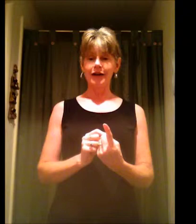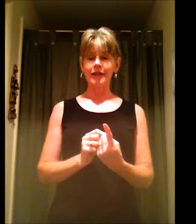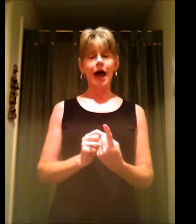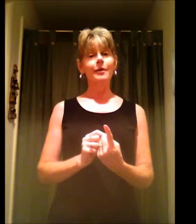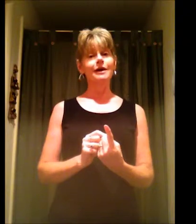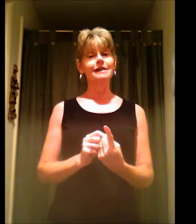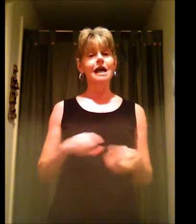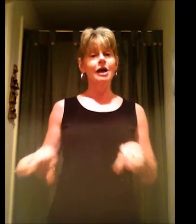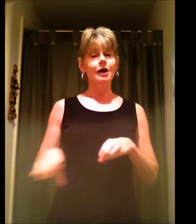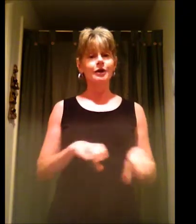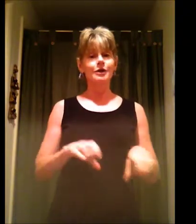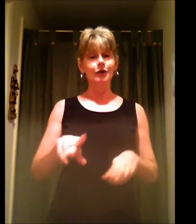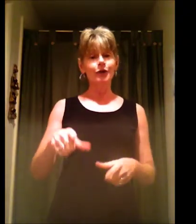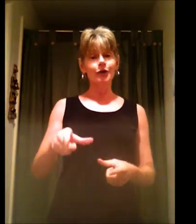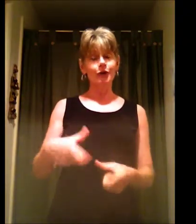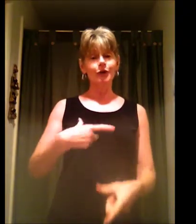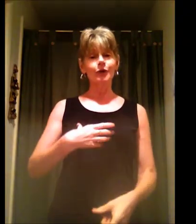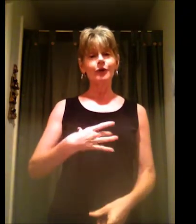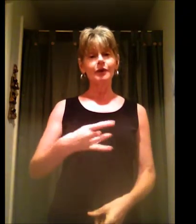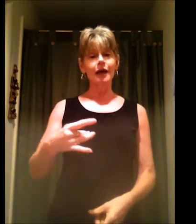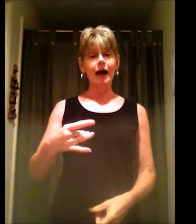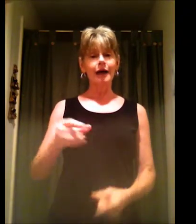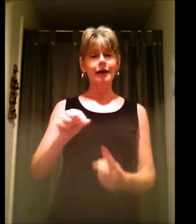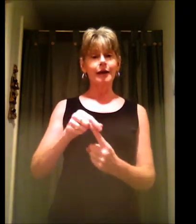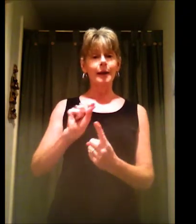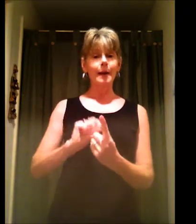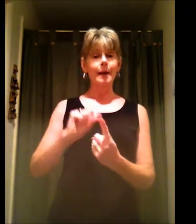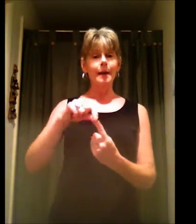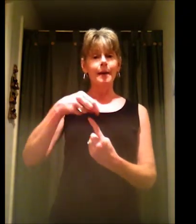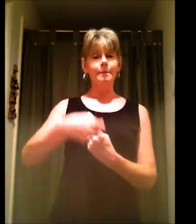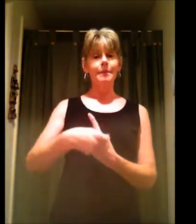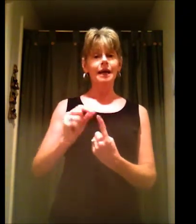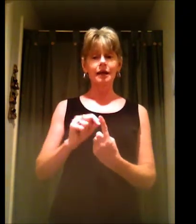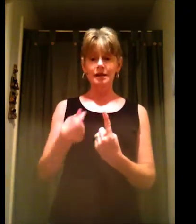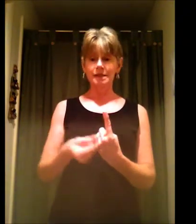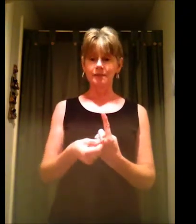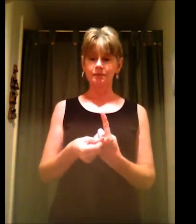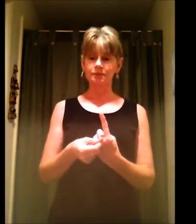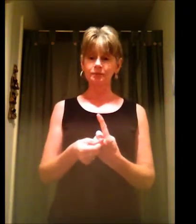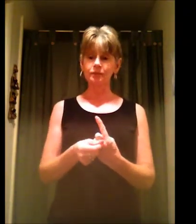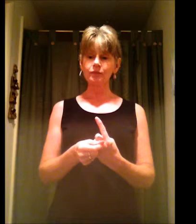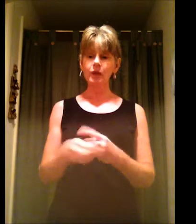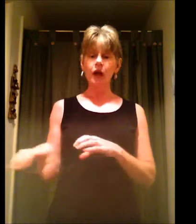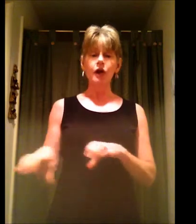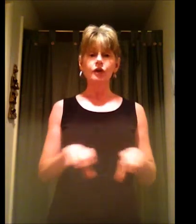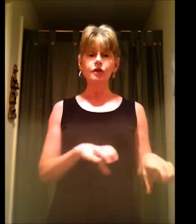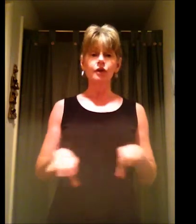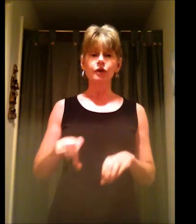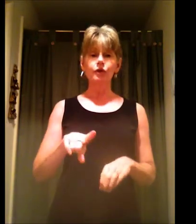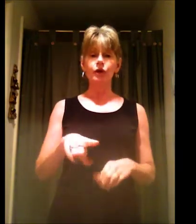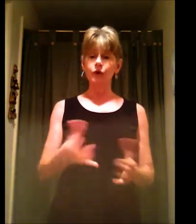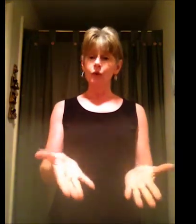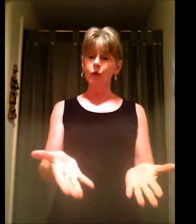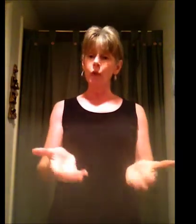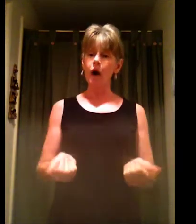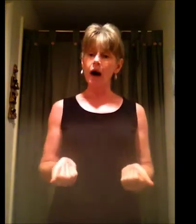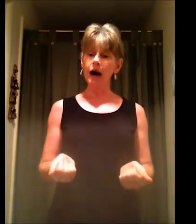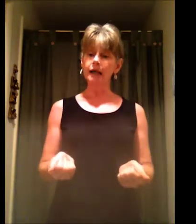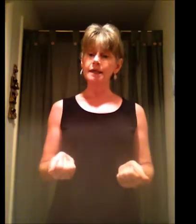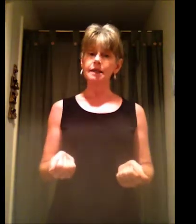and that was, do you like bananas? Do you want